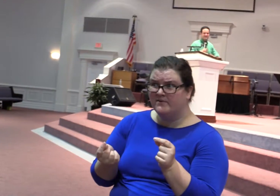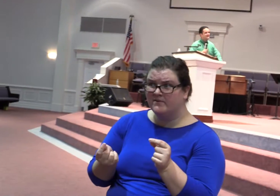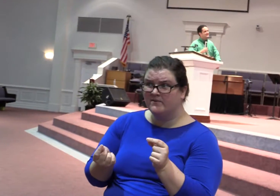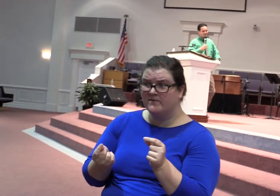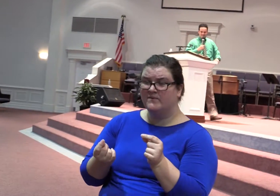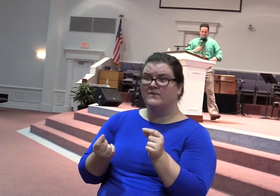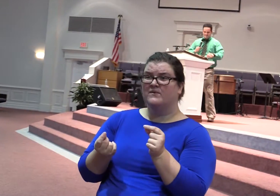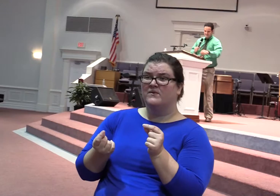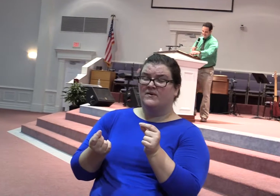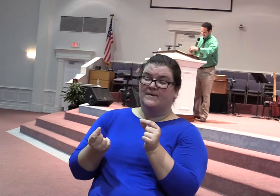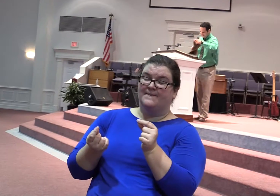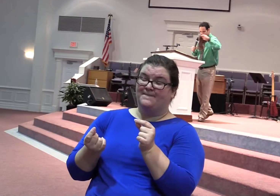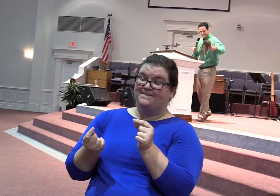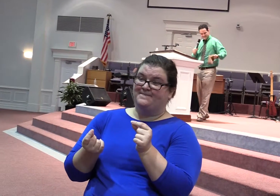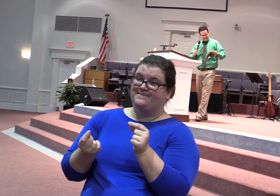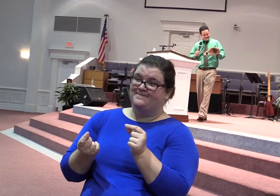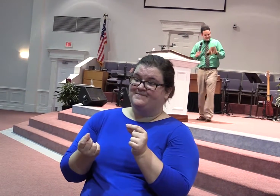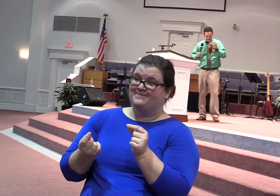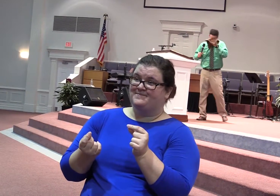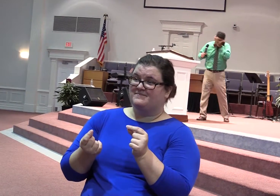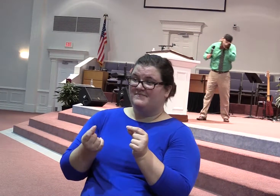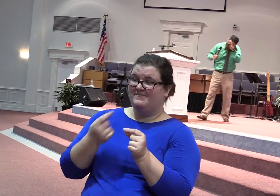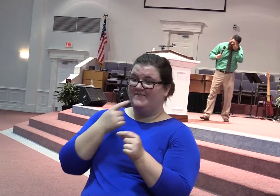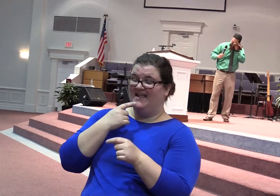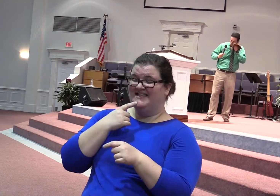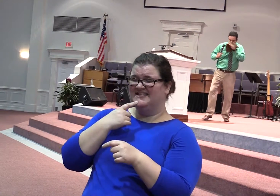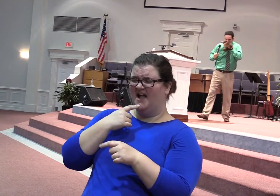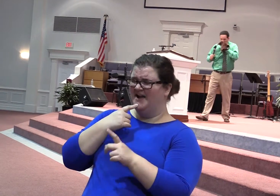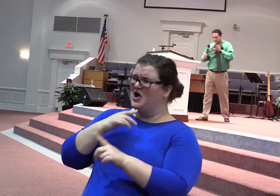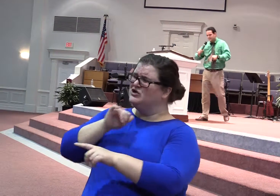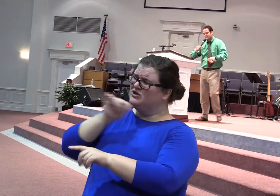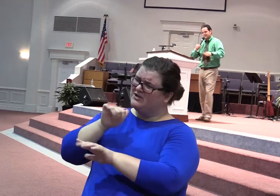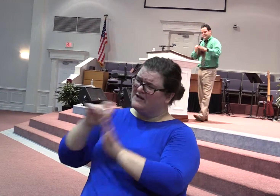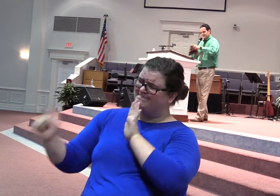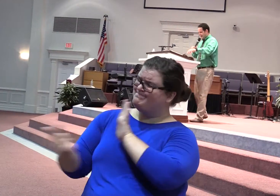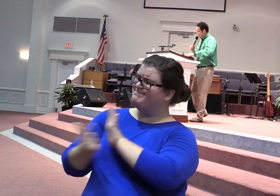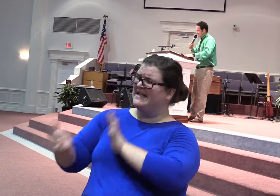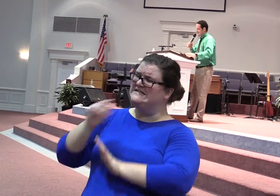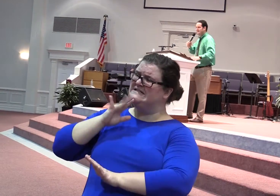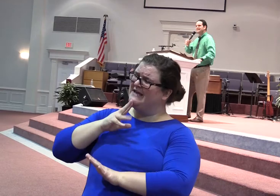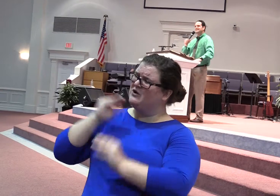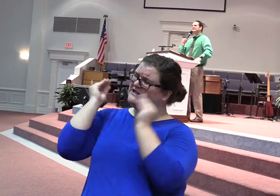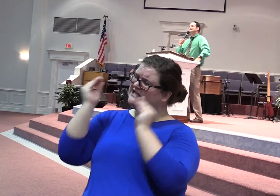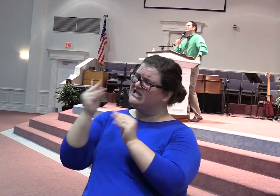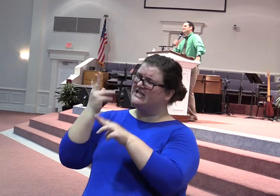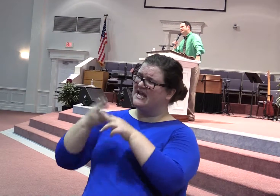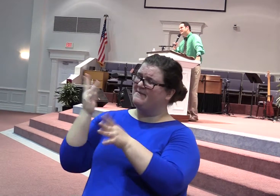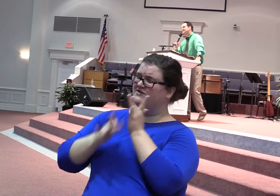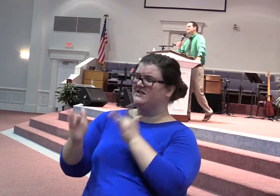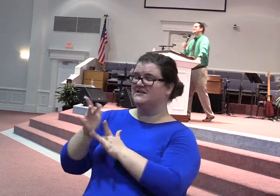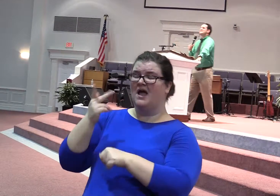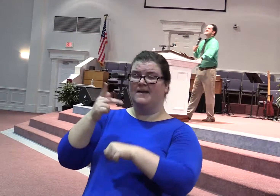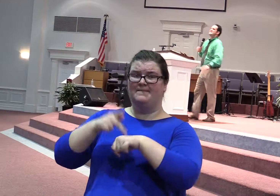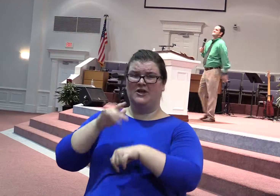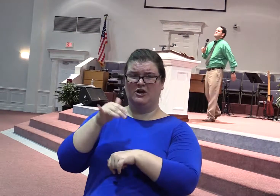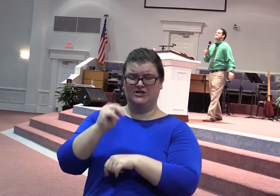Praise God. And they called them and commanded them not to speak or teach in the name of Jesus. Uh-huh. But Peter and John answered